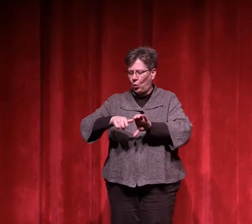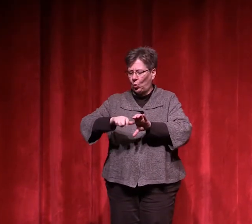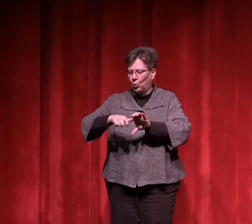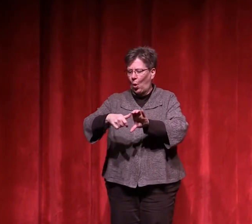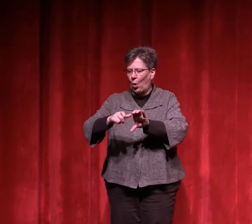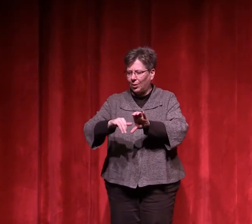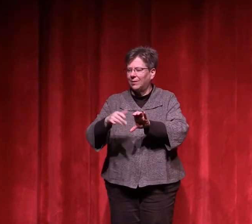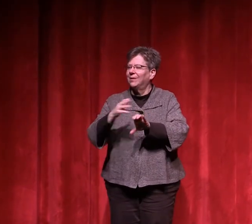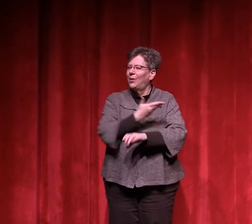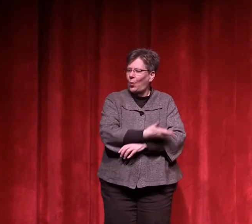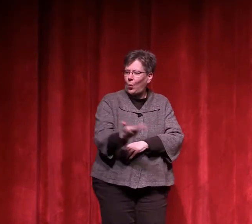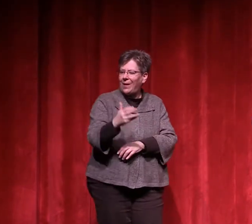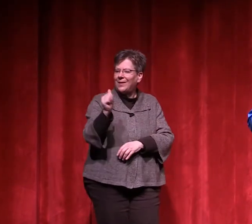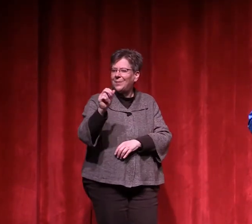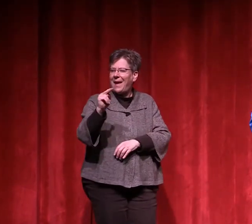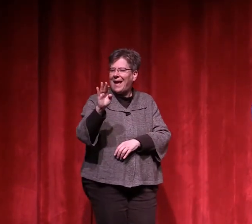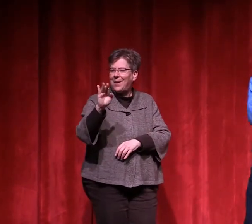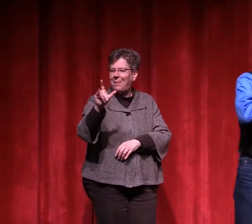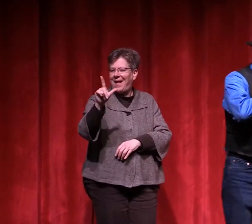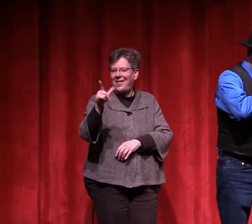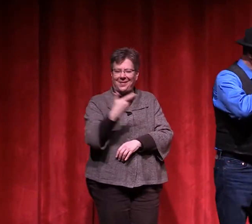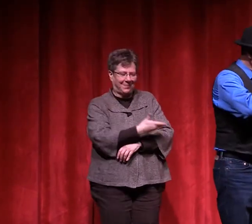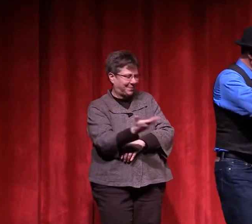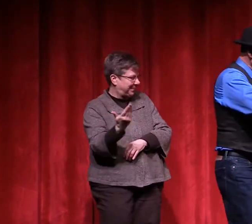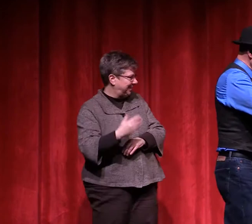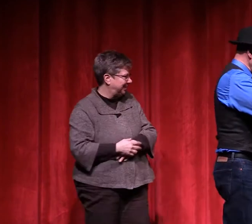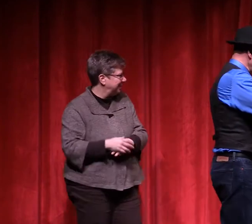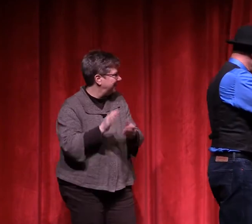Please welcome Annabelle Winne.